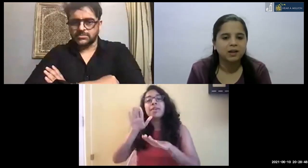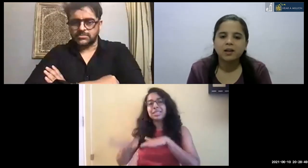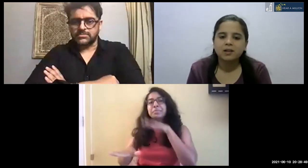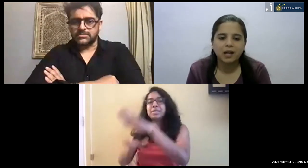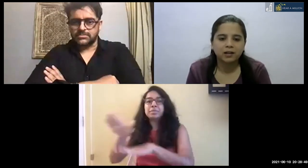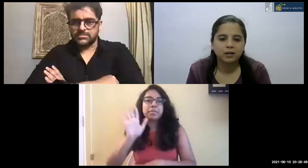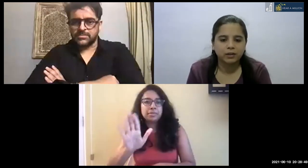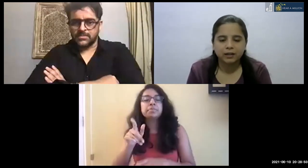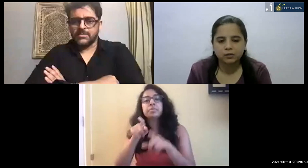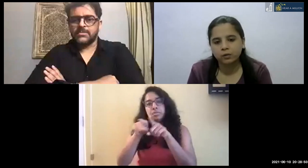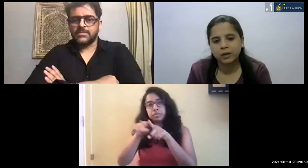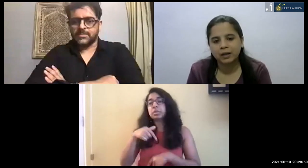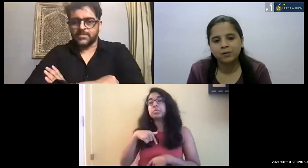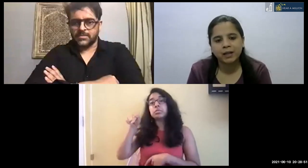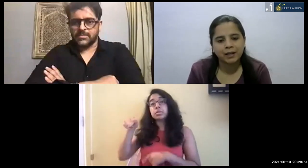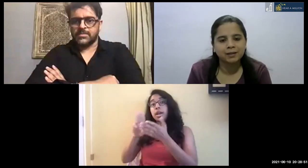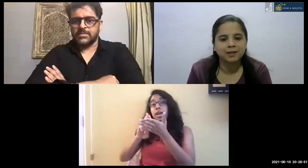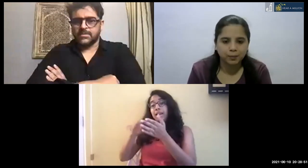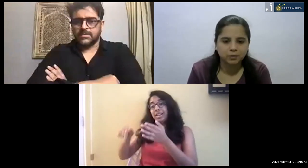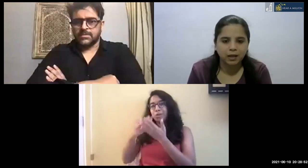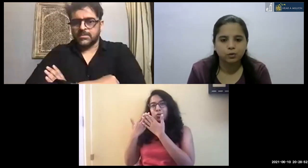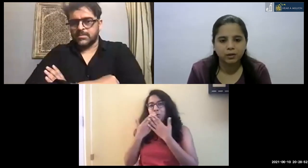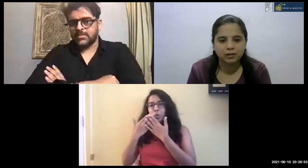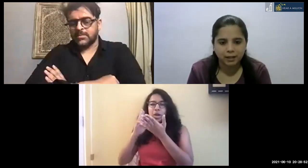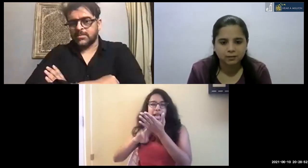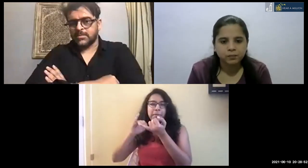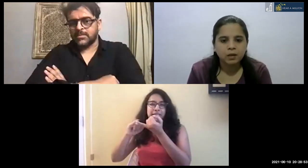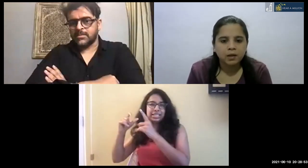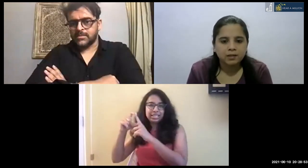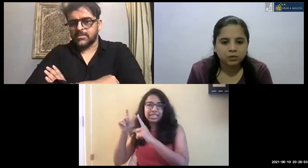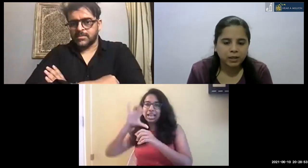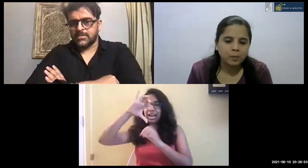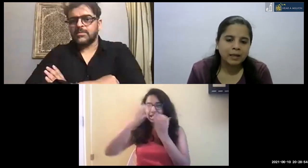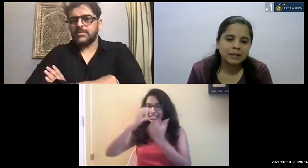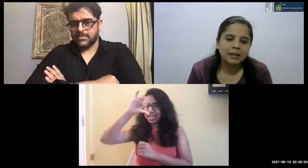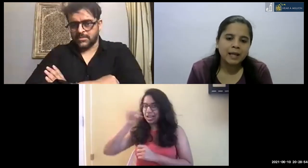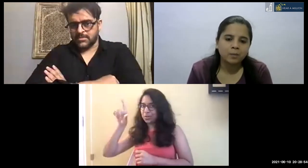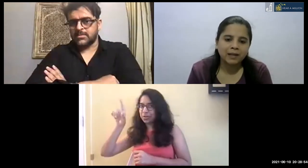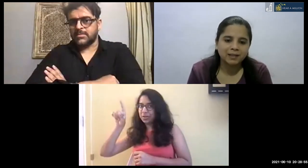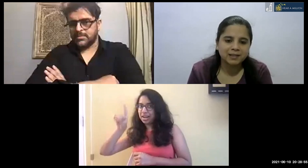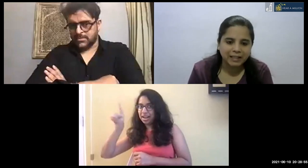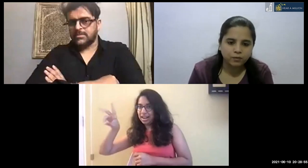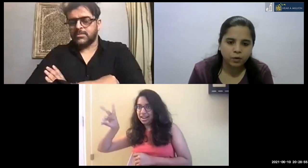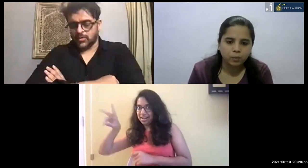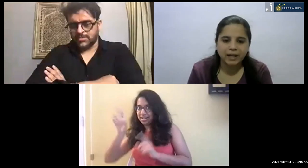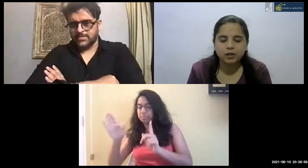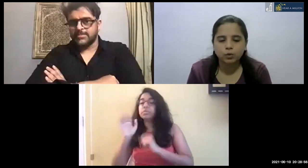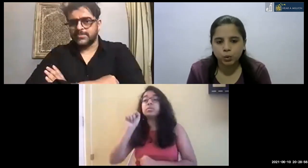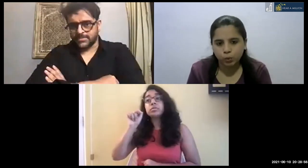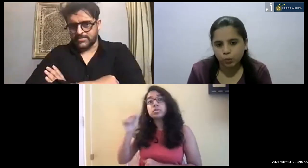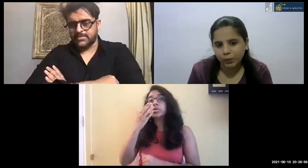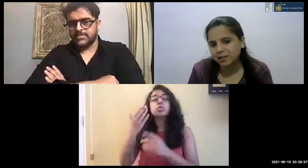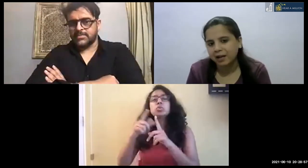and we just started doing that. So we were taking the steps and doing the things. So in MSSD from